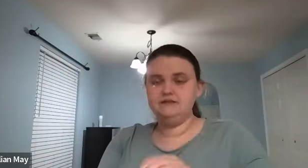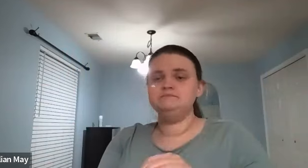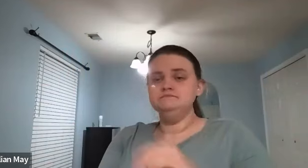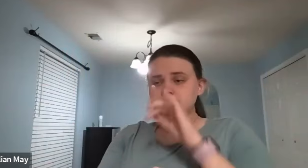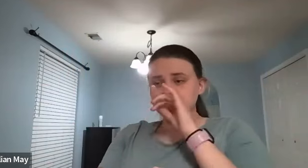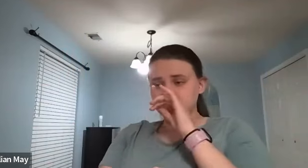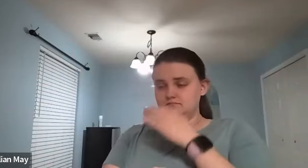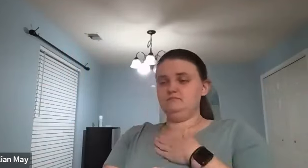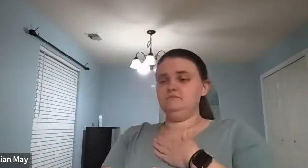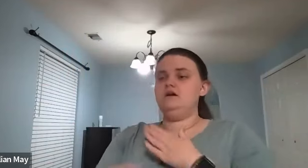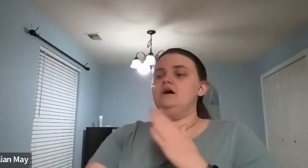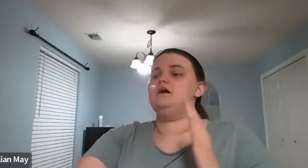need. And